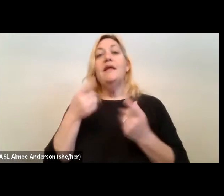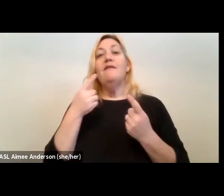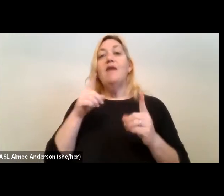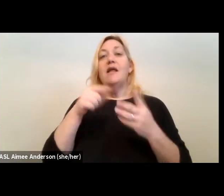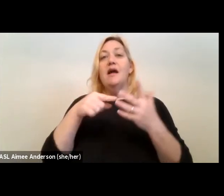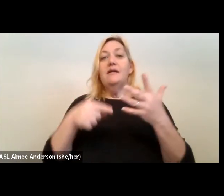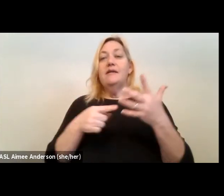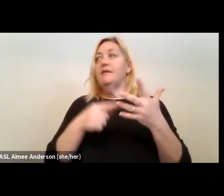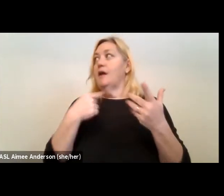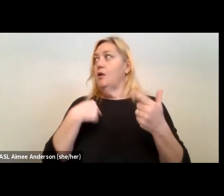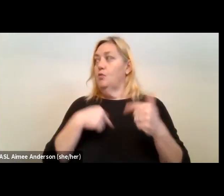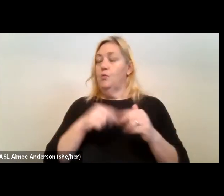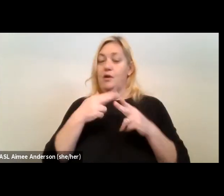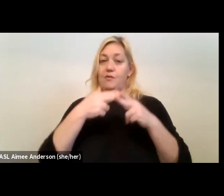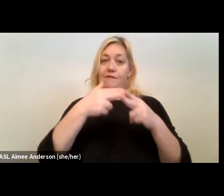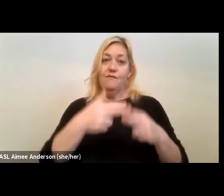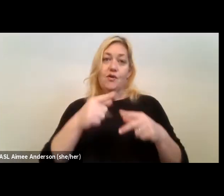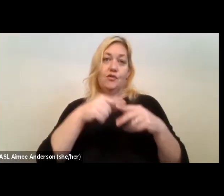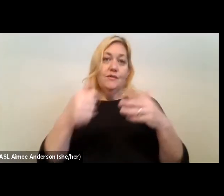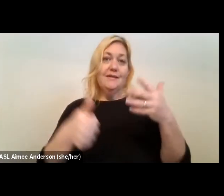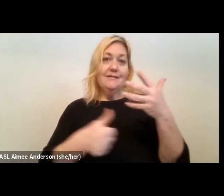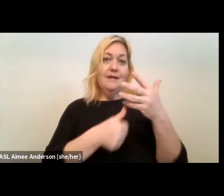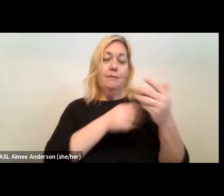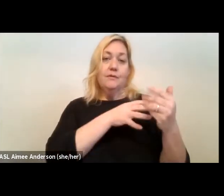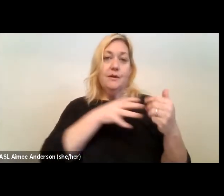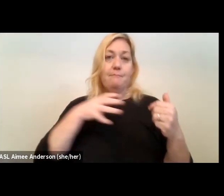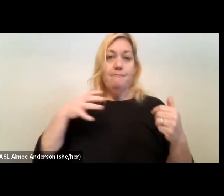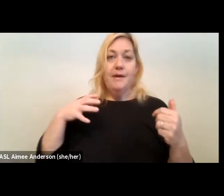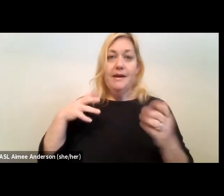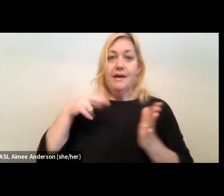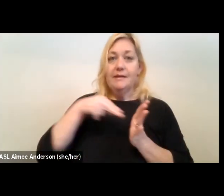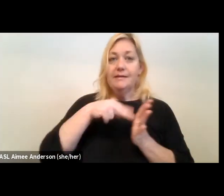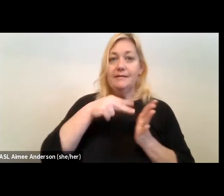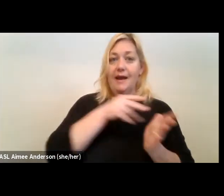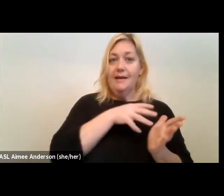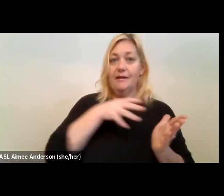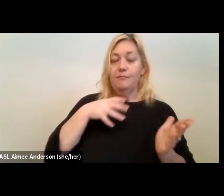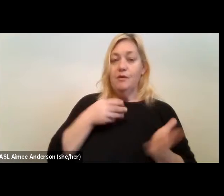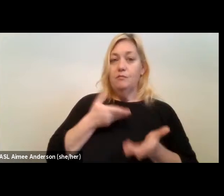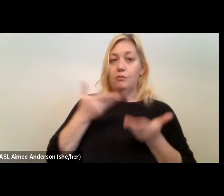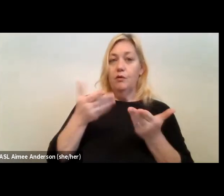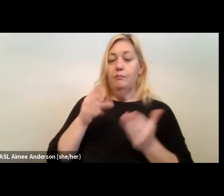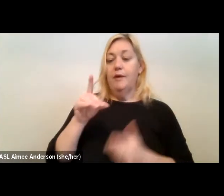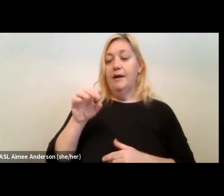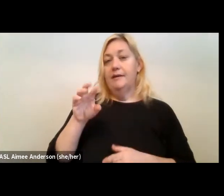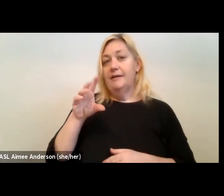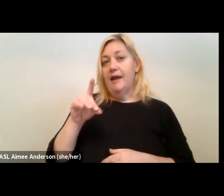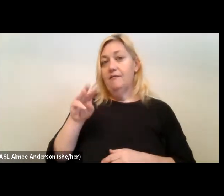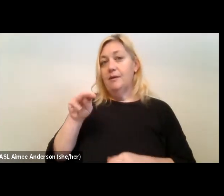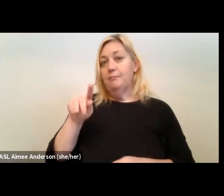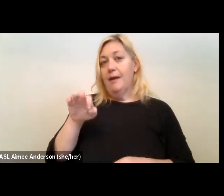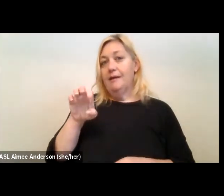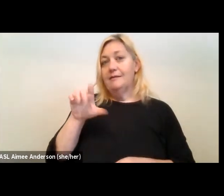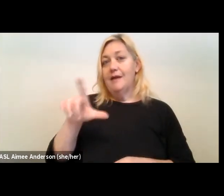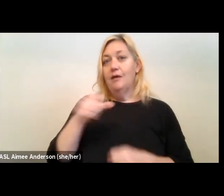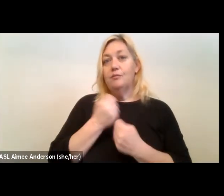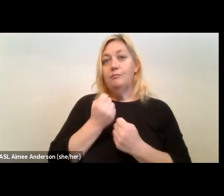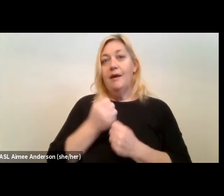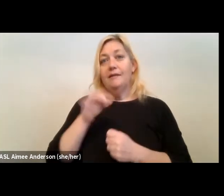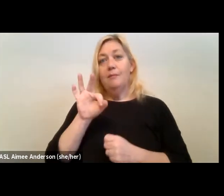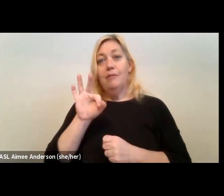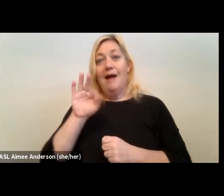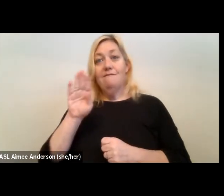we also referred to the subcommittee on standing committees a proposal by David Mandel to make the platform resolutions and legislative